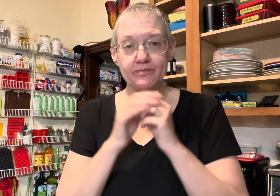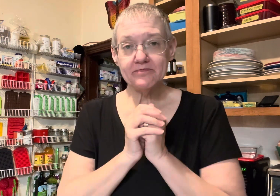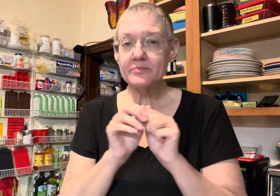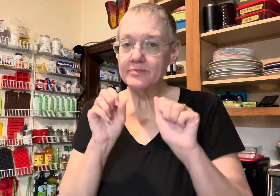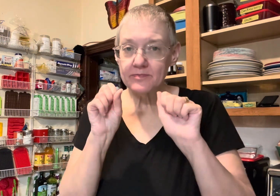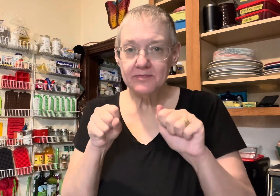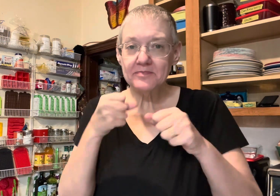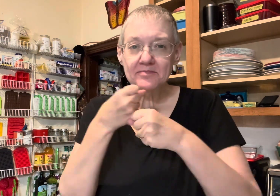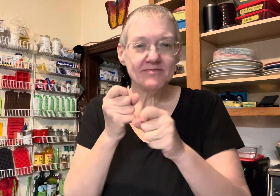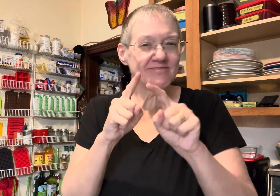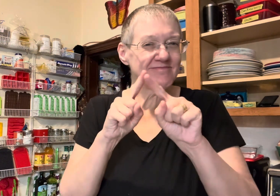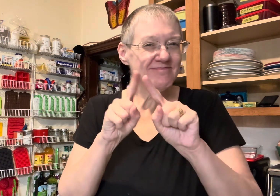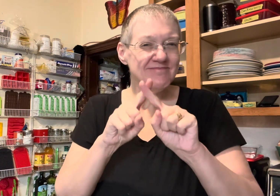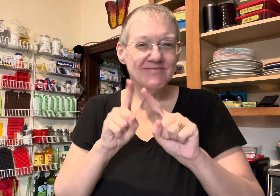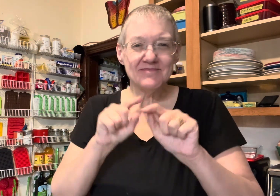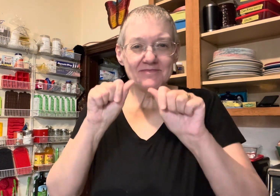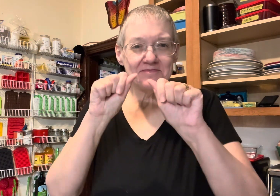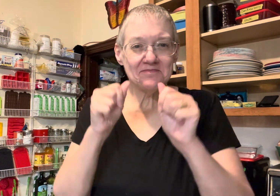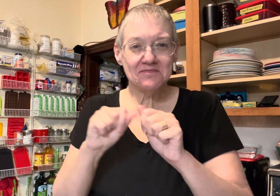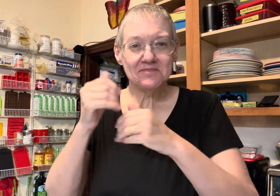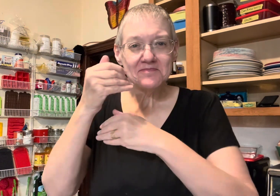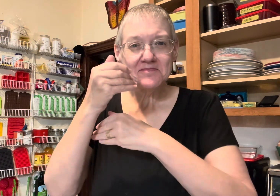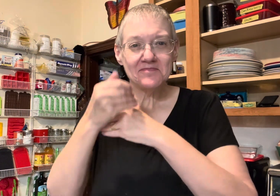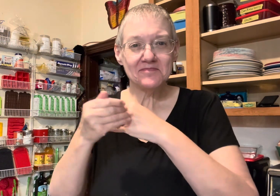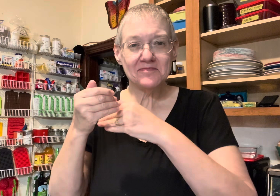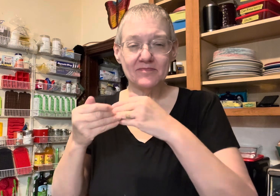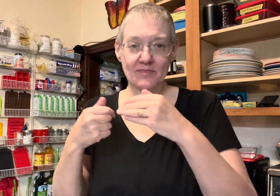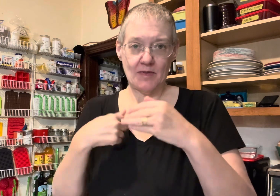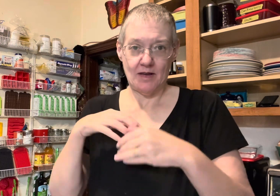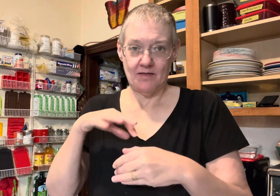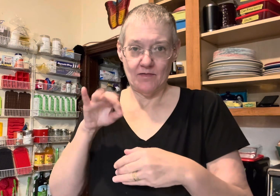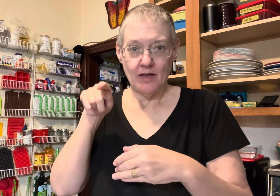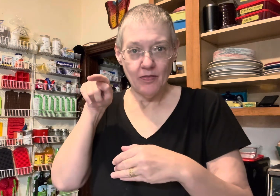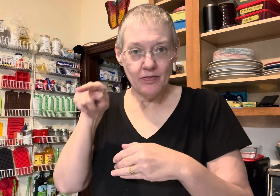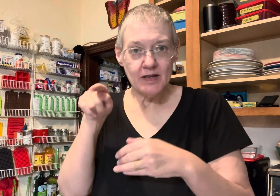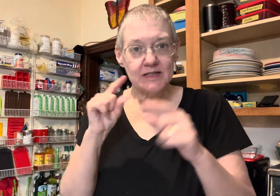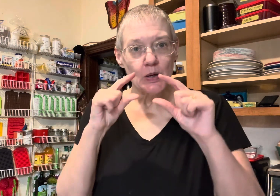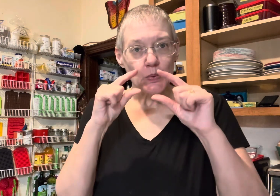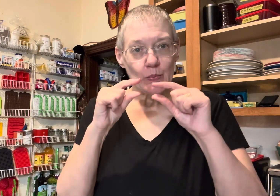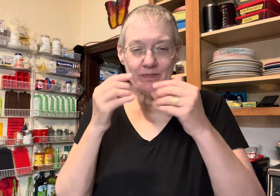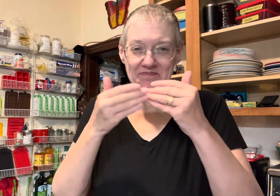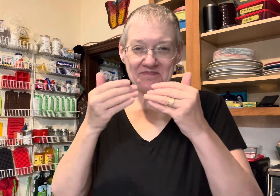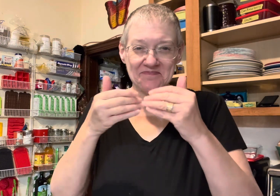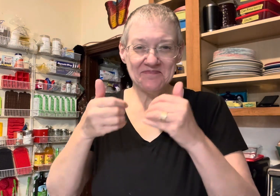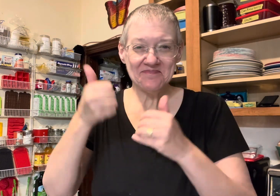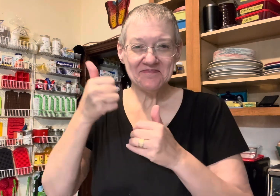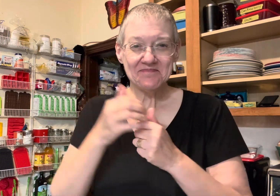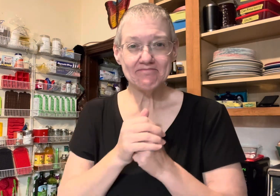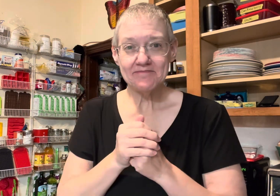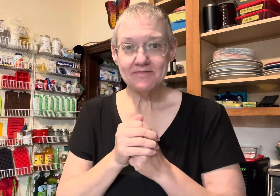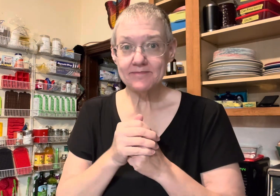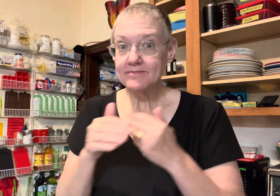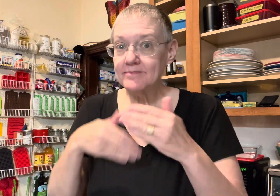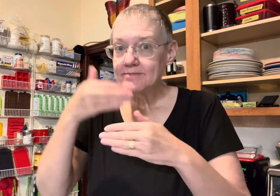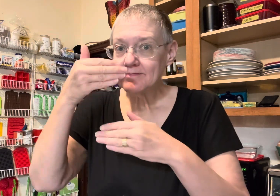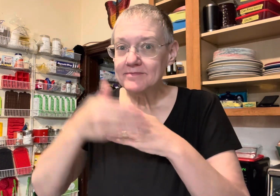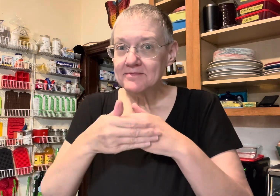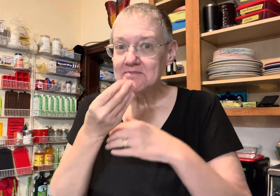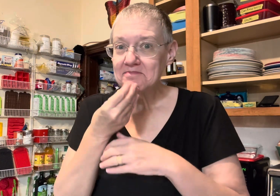deflate. And you can make a variety of shapes and sizes with this bread. I have found this is the best and easiest for me.